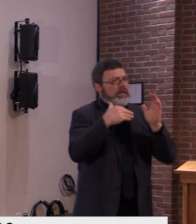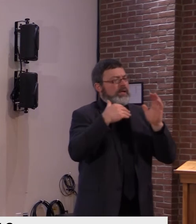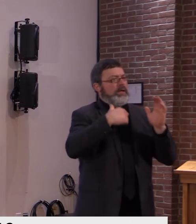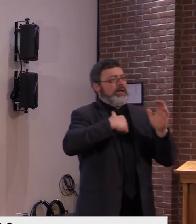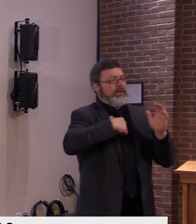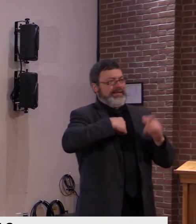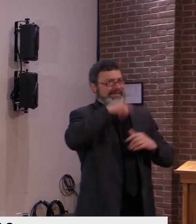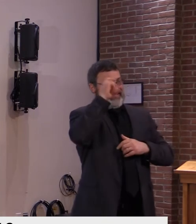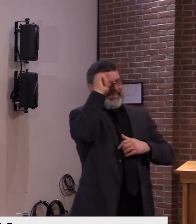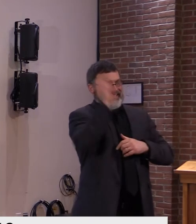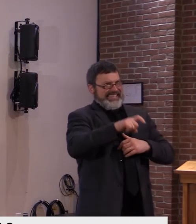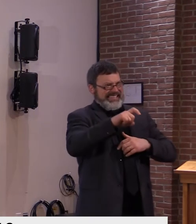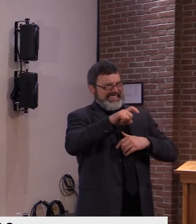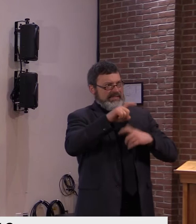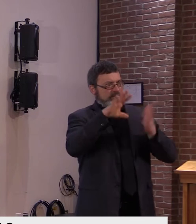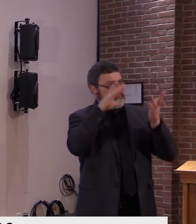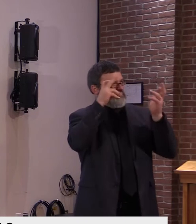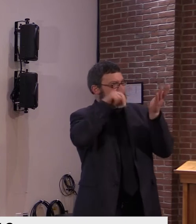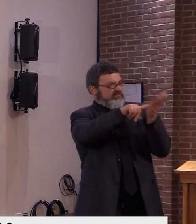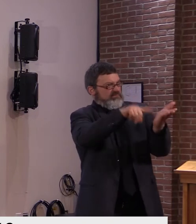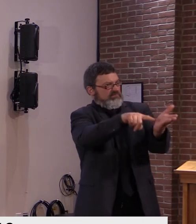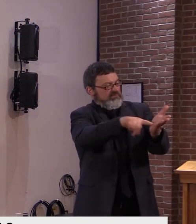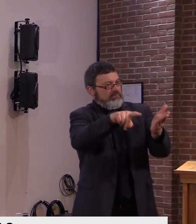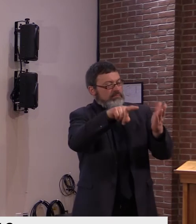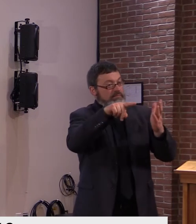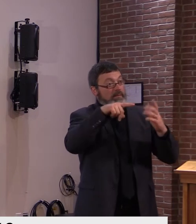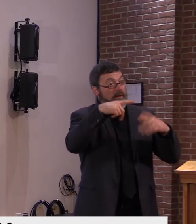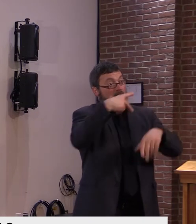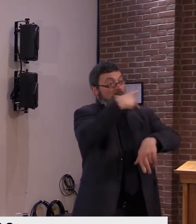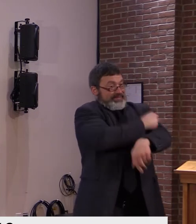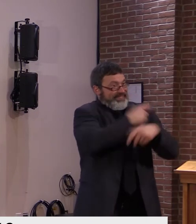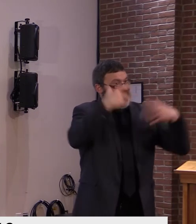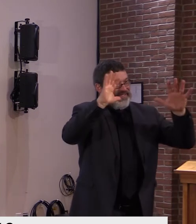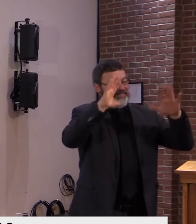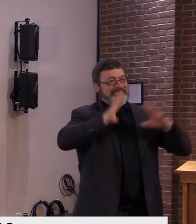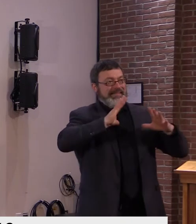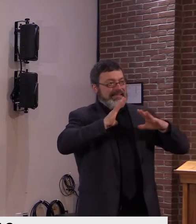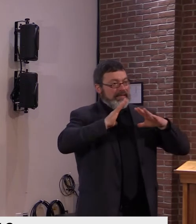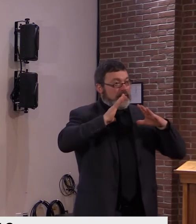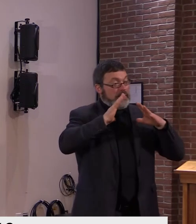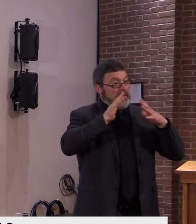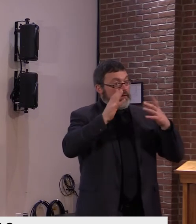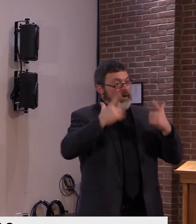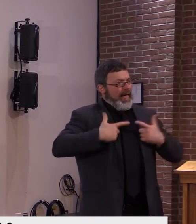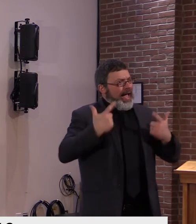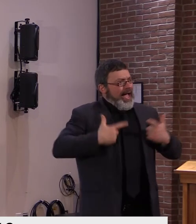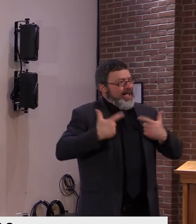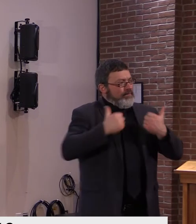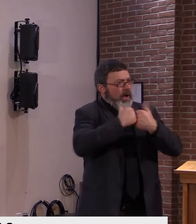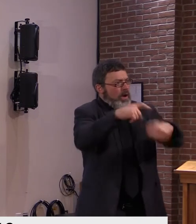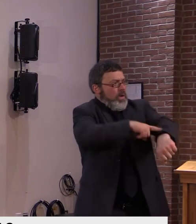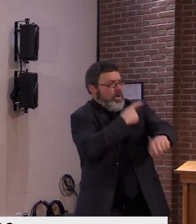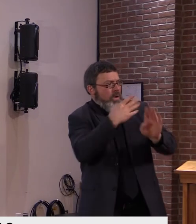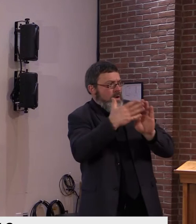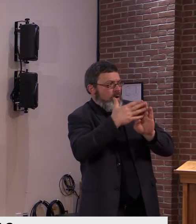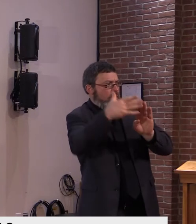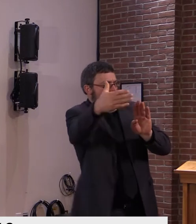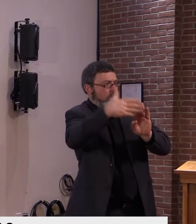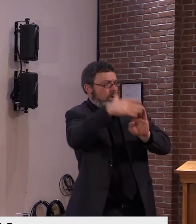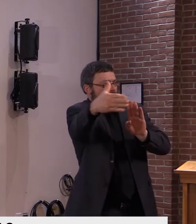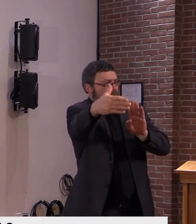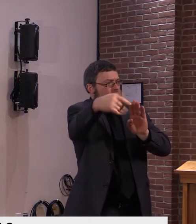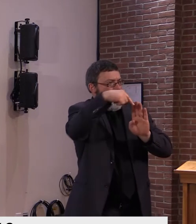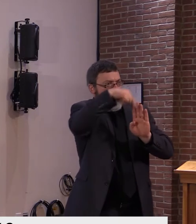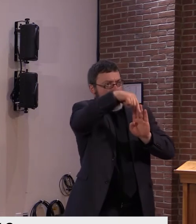good, etc. So that's the kind of stuff we're looking to these trials to help us figure out, because the trials will begin to